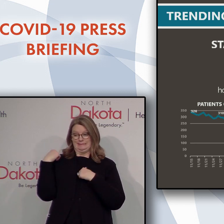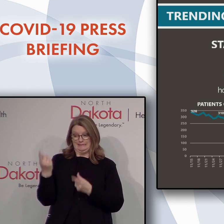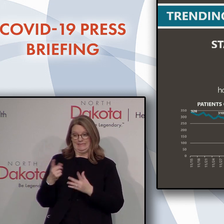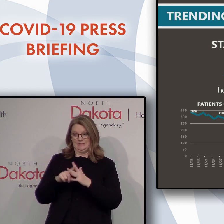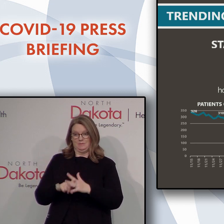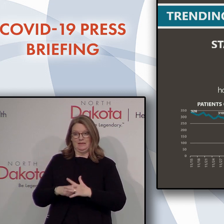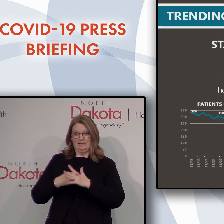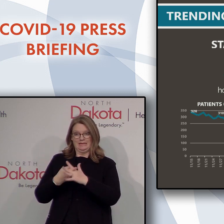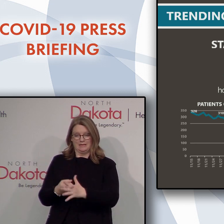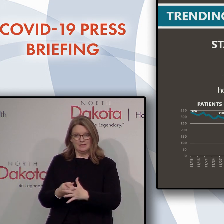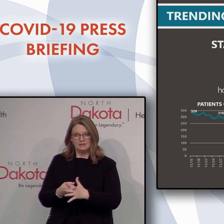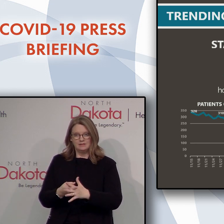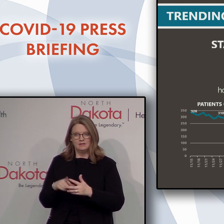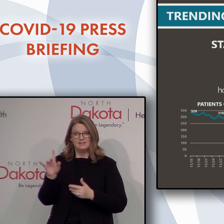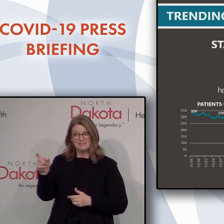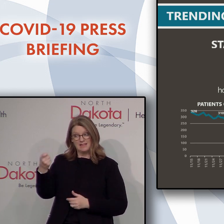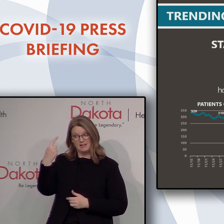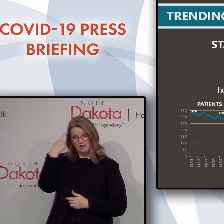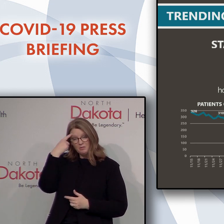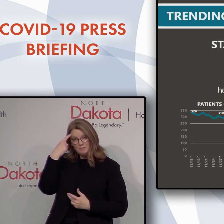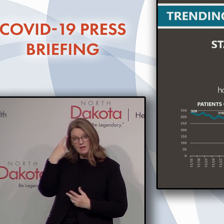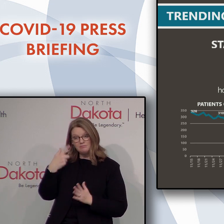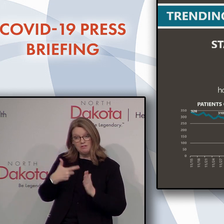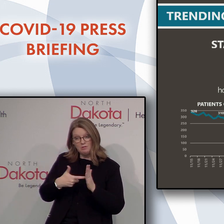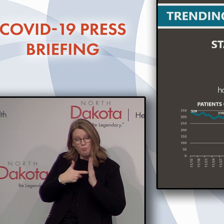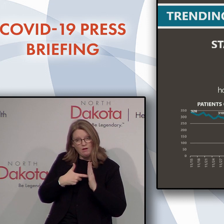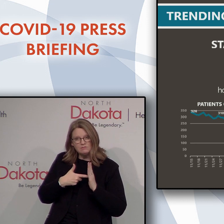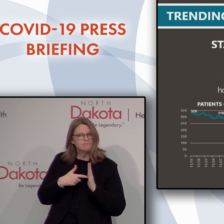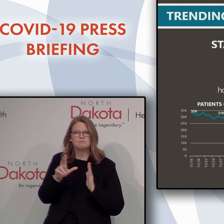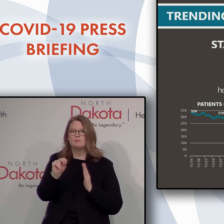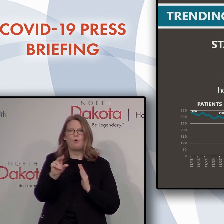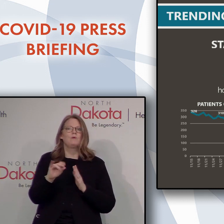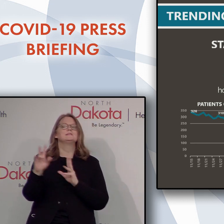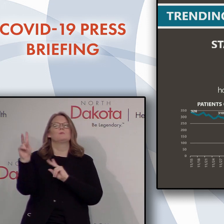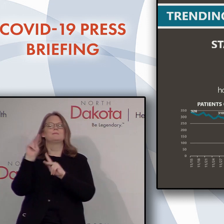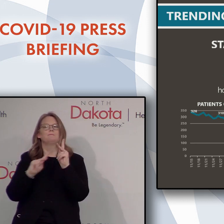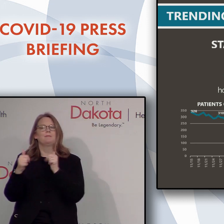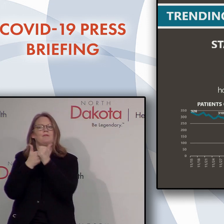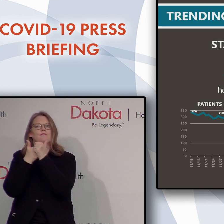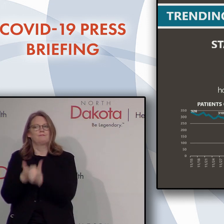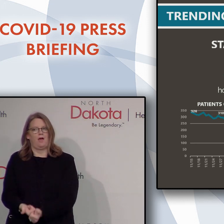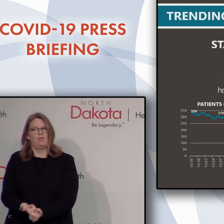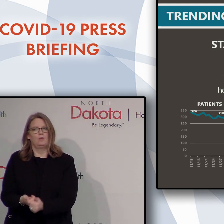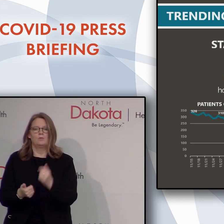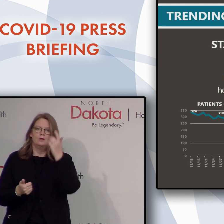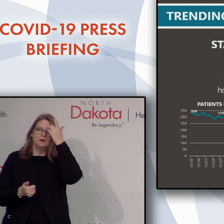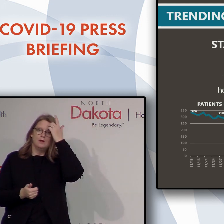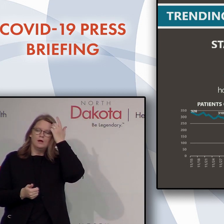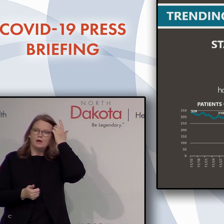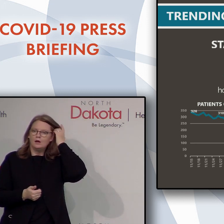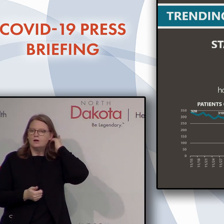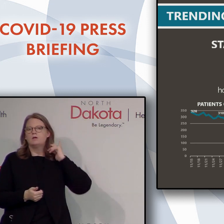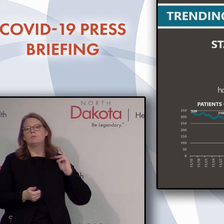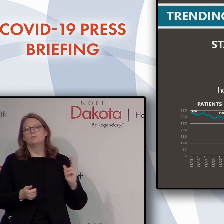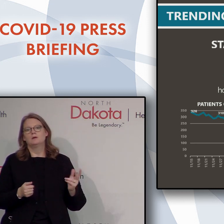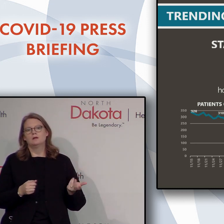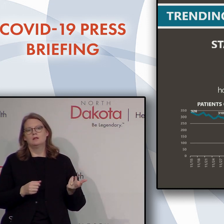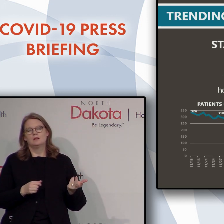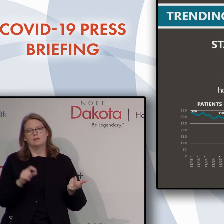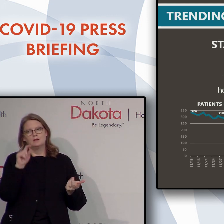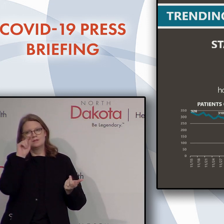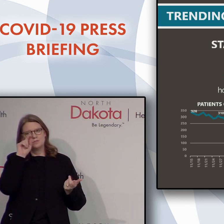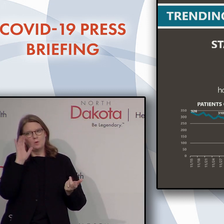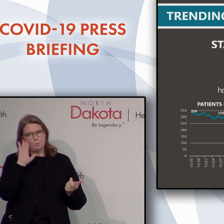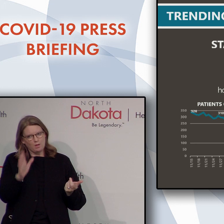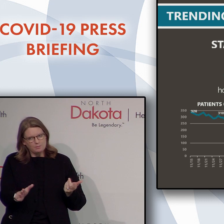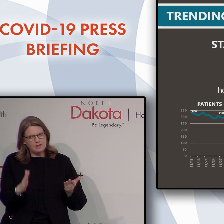is not what government says, it's what people do. And there will be, and we hope